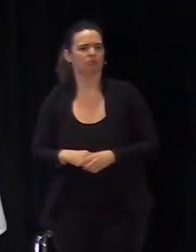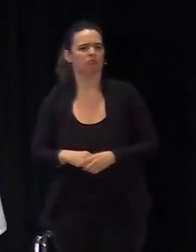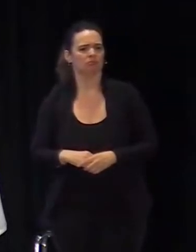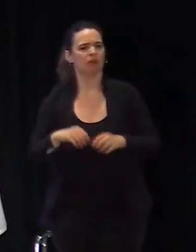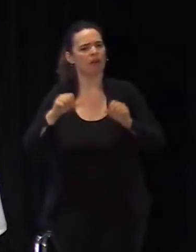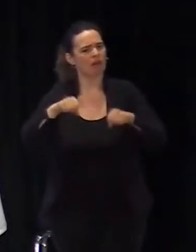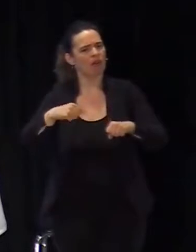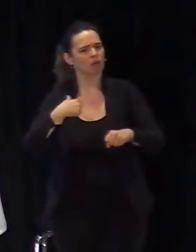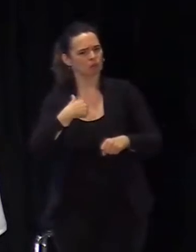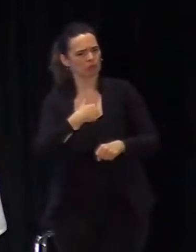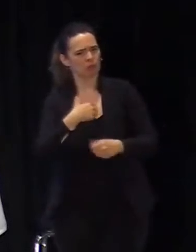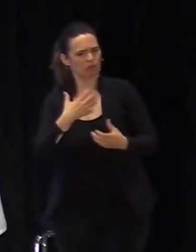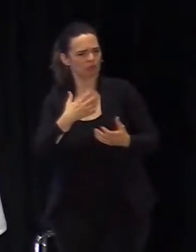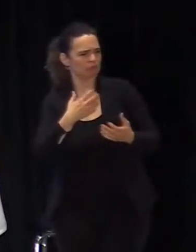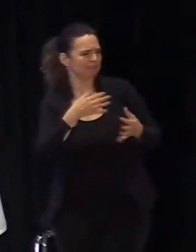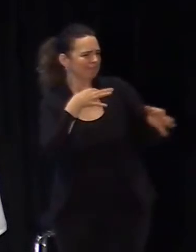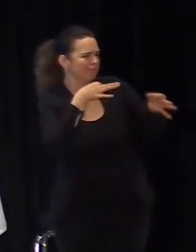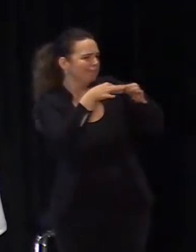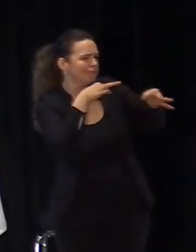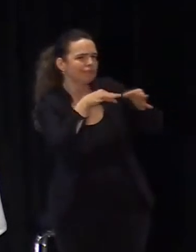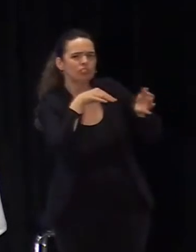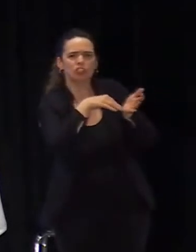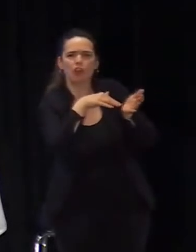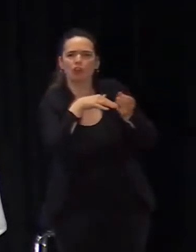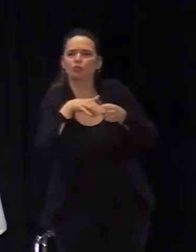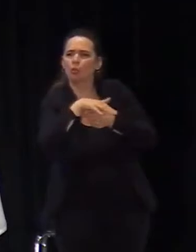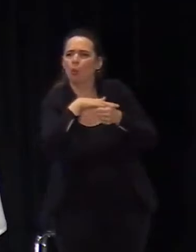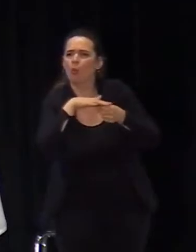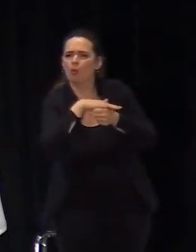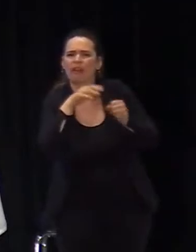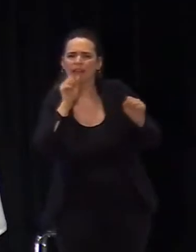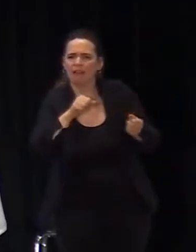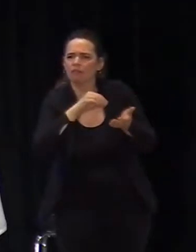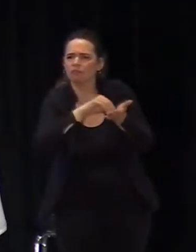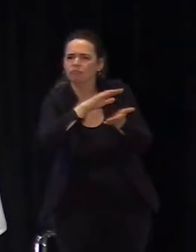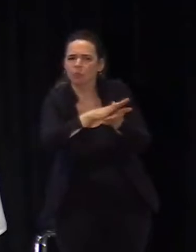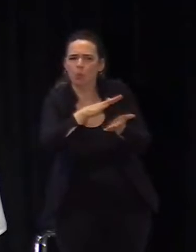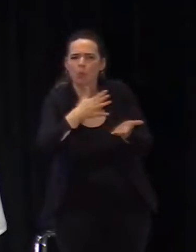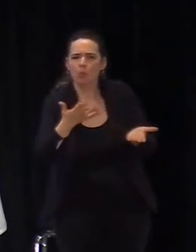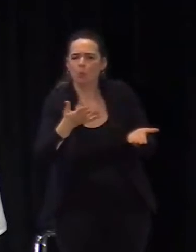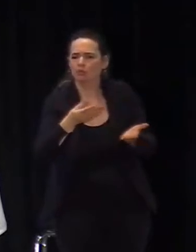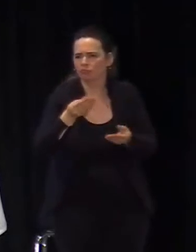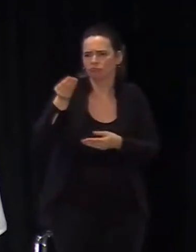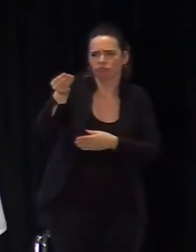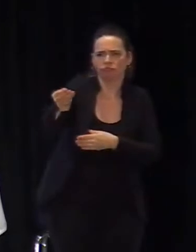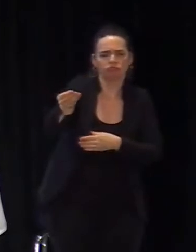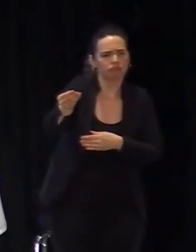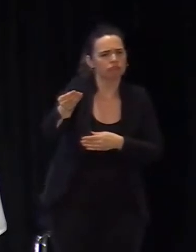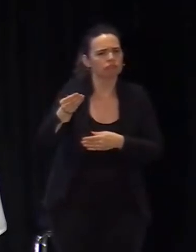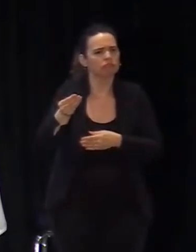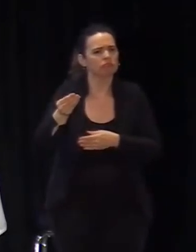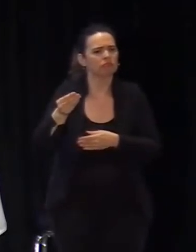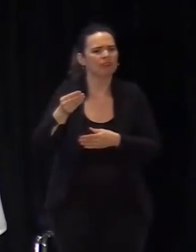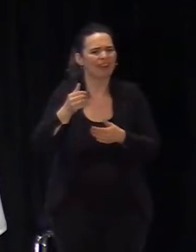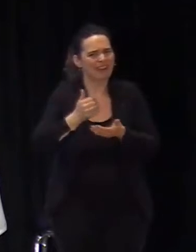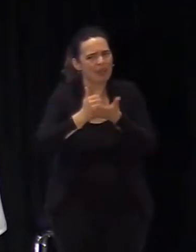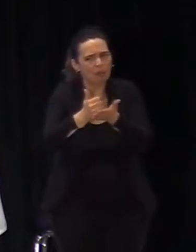role? Sure. You know, everything about the vaccine right now is about speed. And